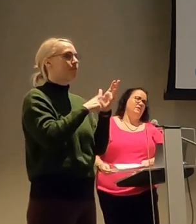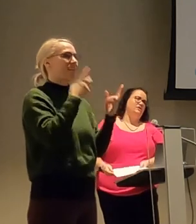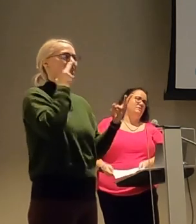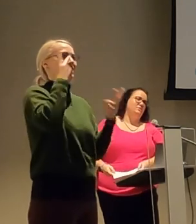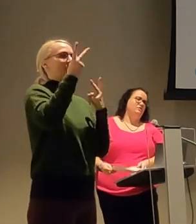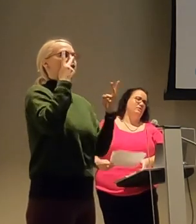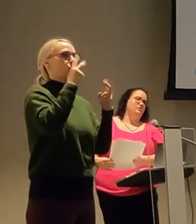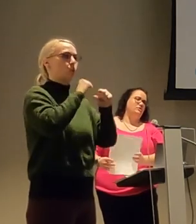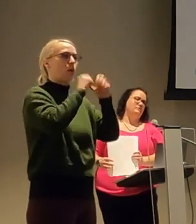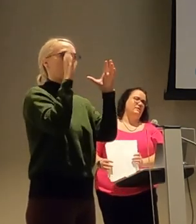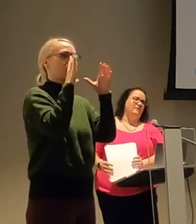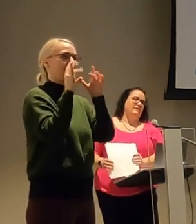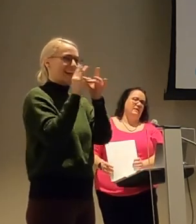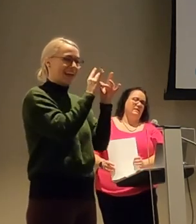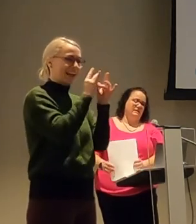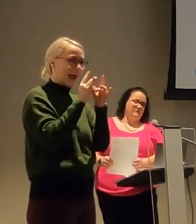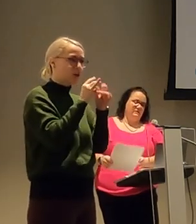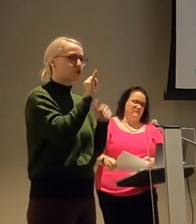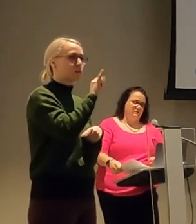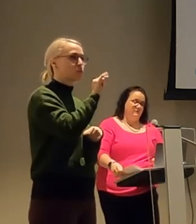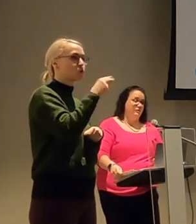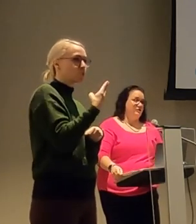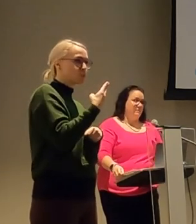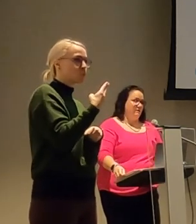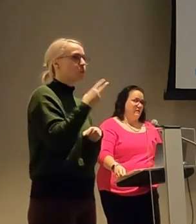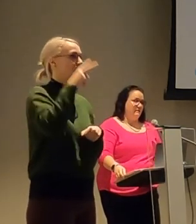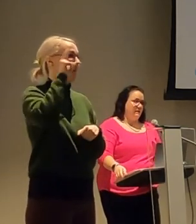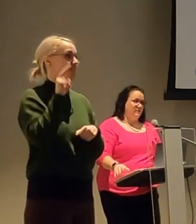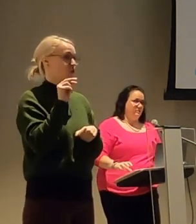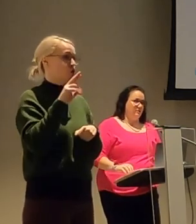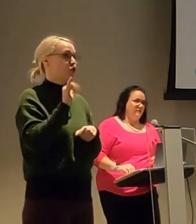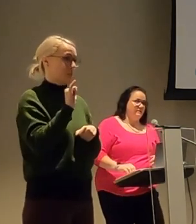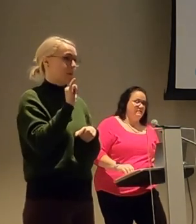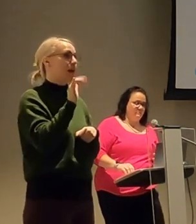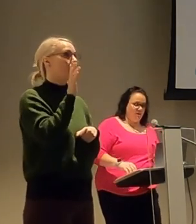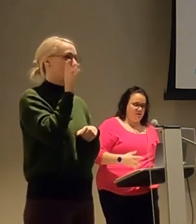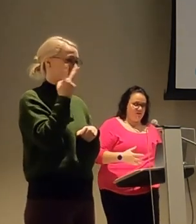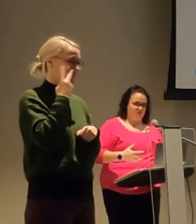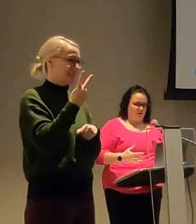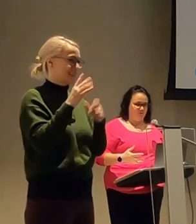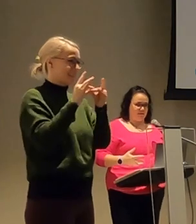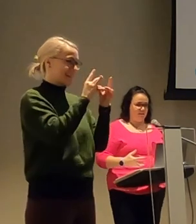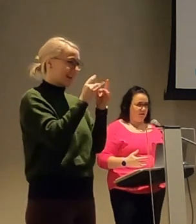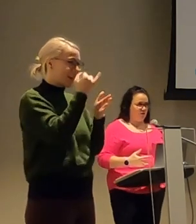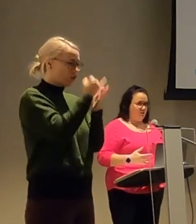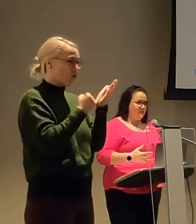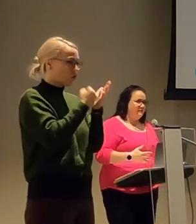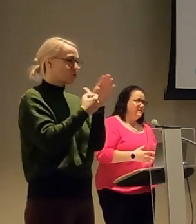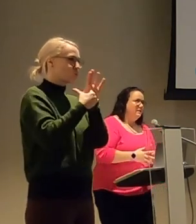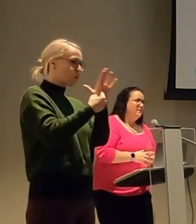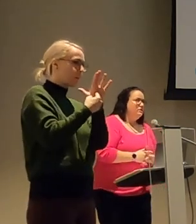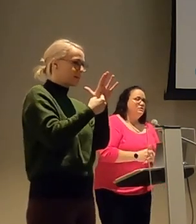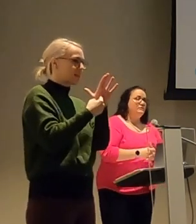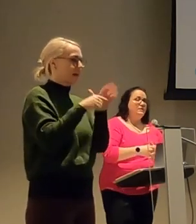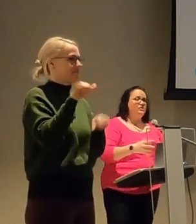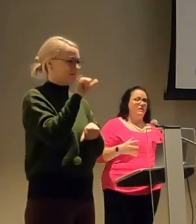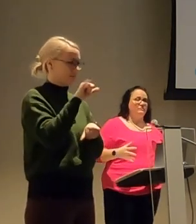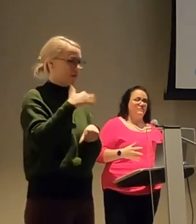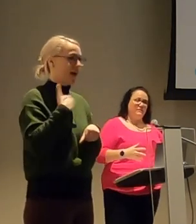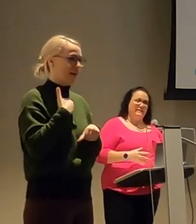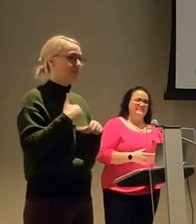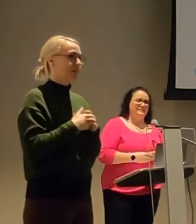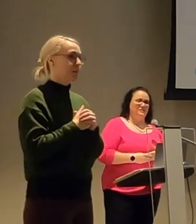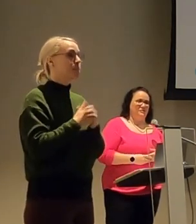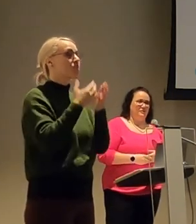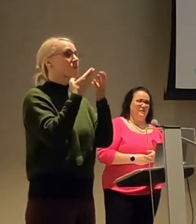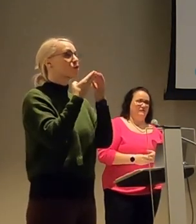visual connection between Judith and the Virgin Mary as we look at some artists' representations. So in